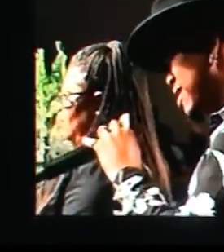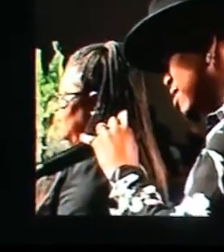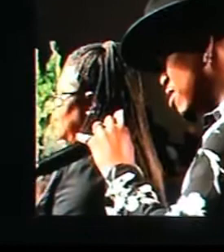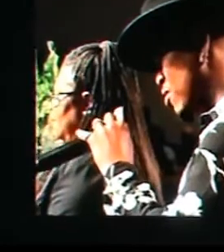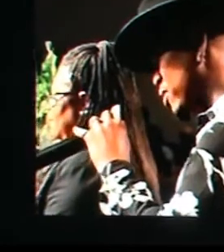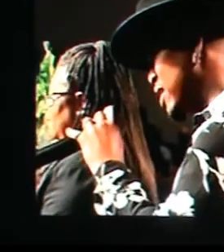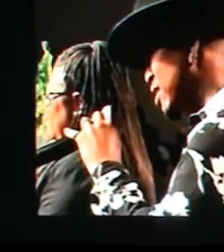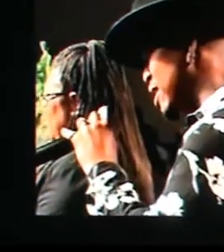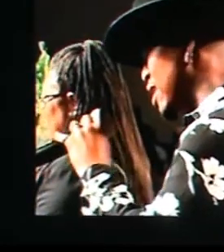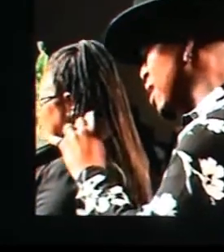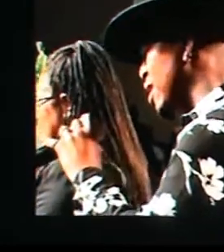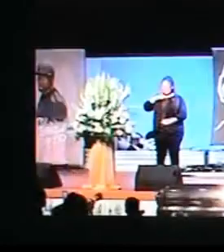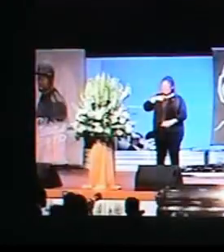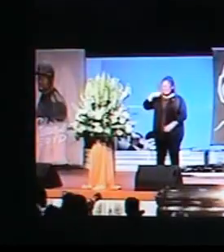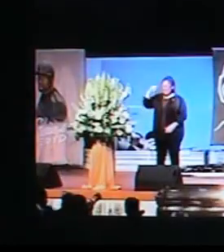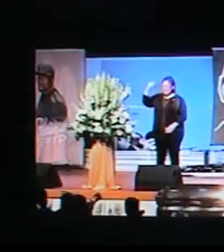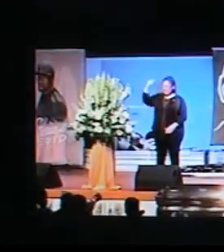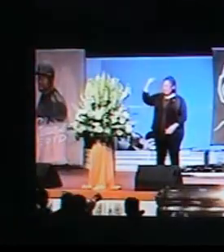back. I thought we'd